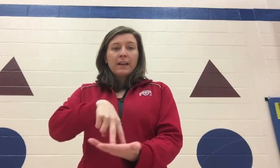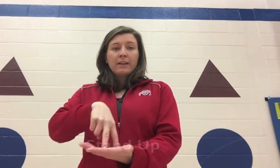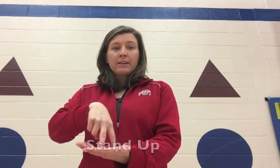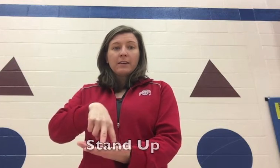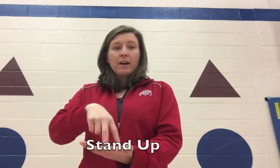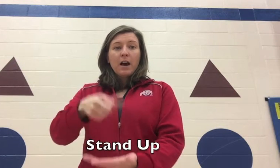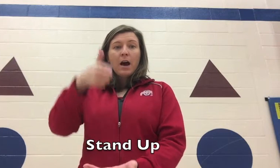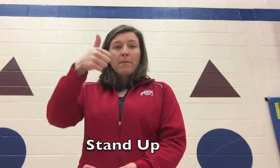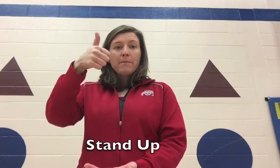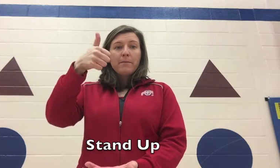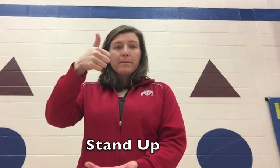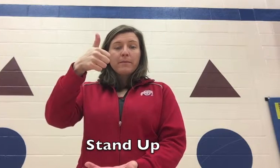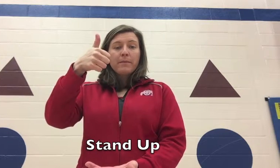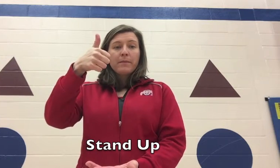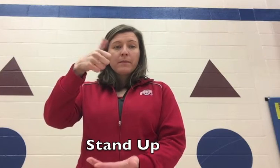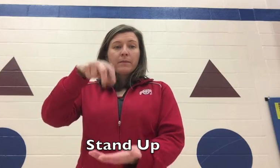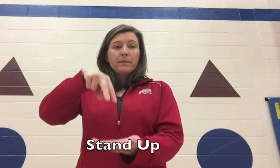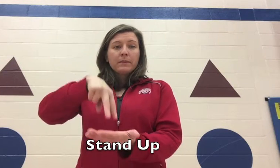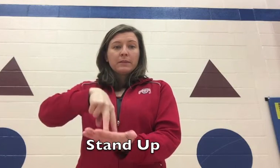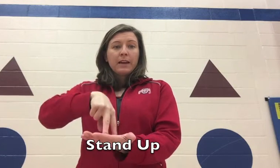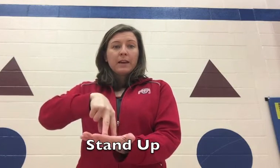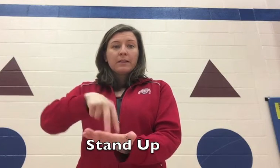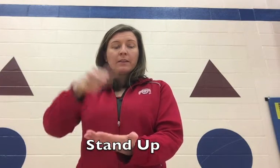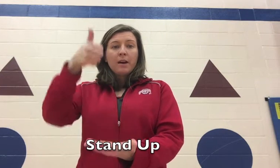Stand up. Stand up.